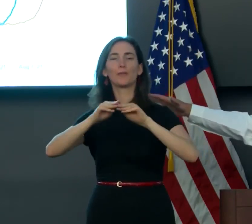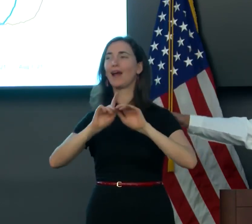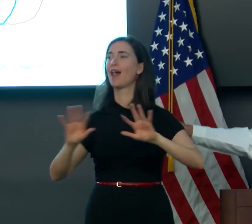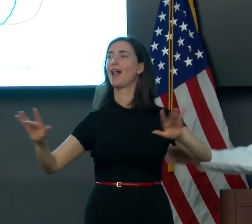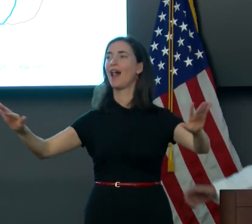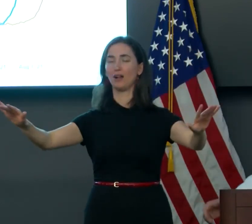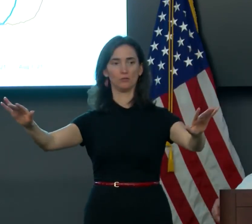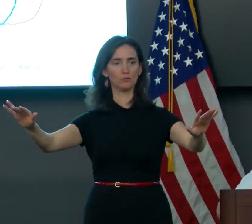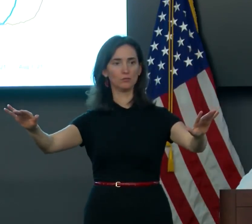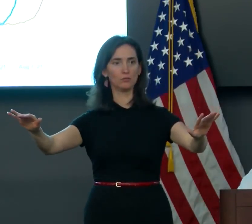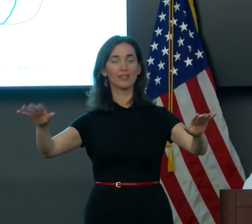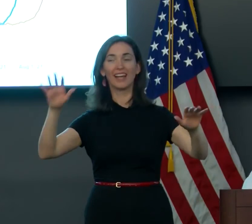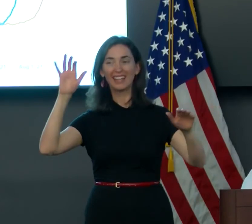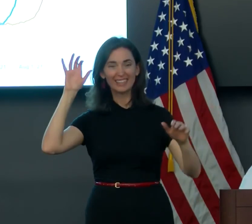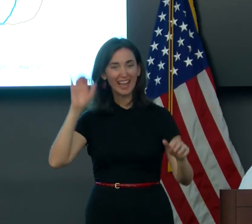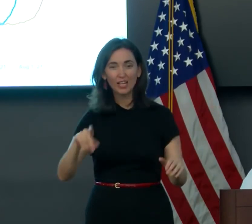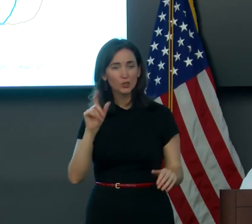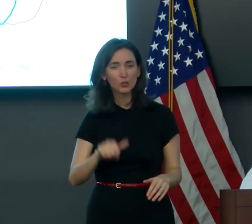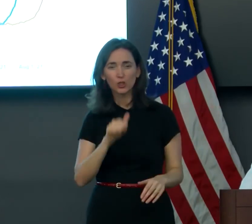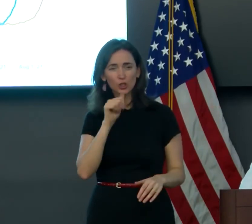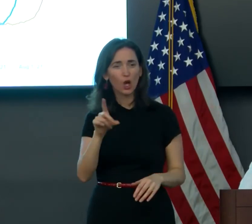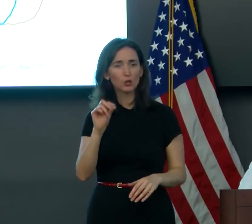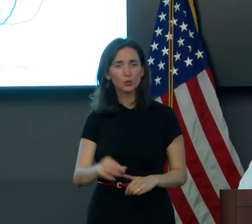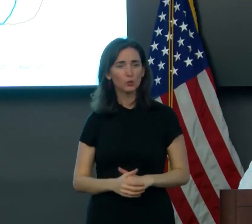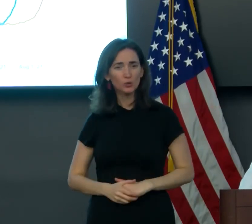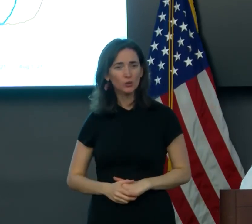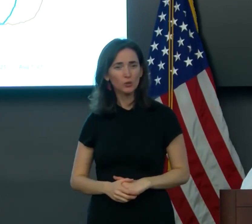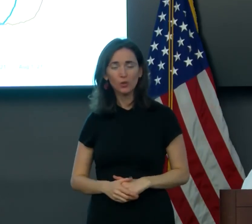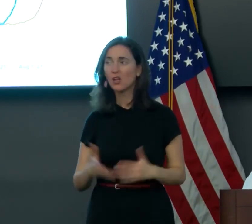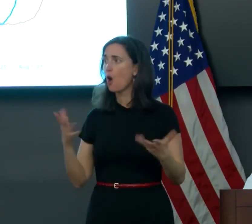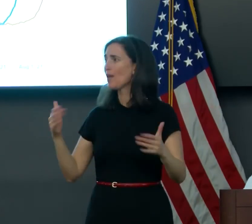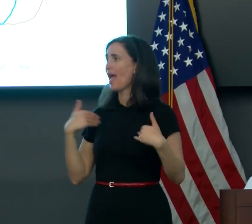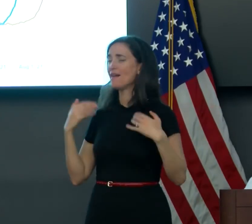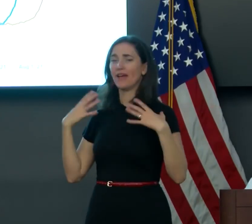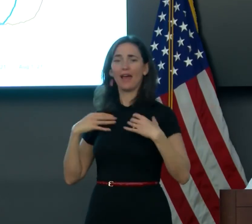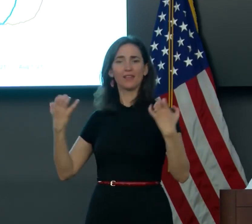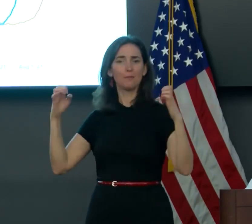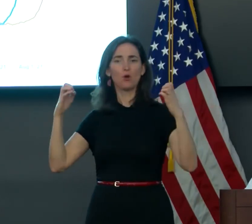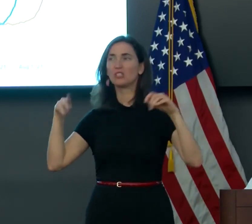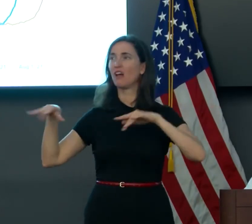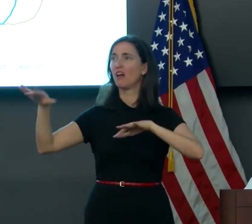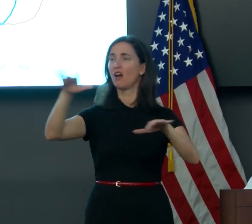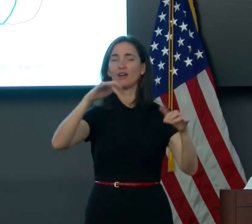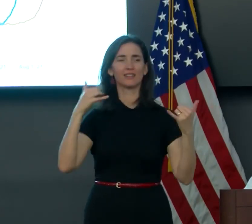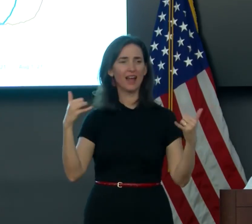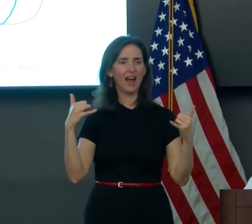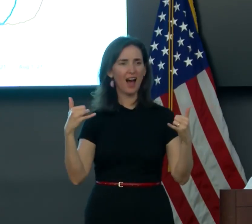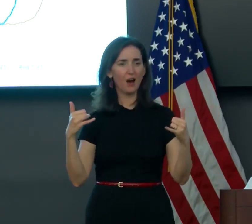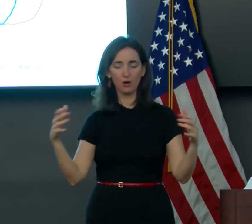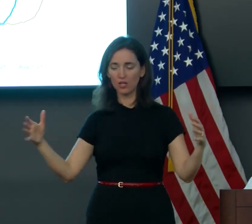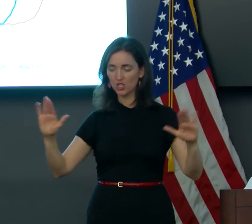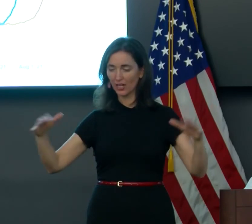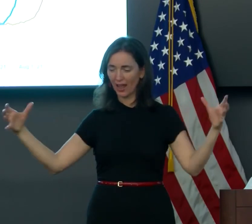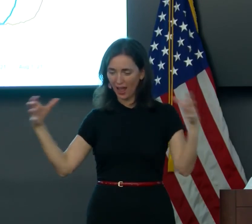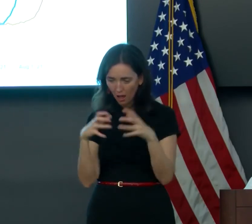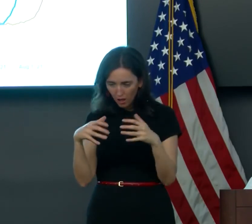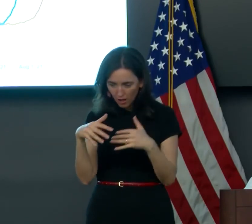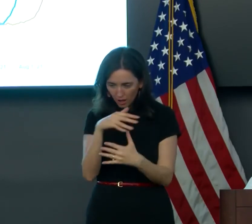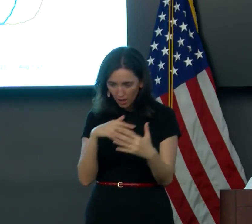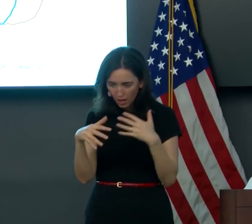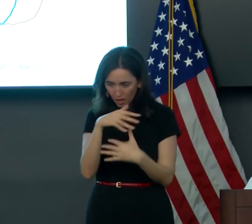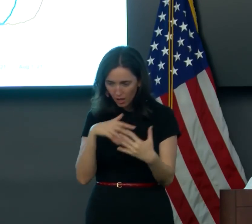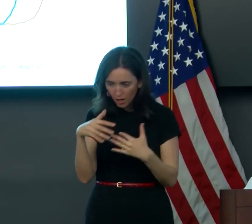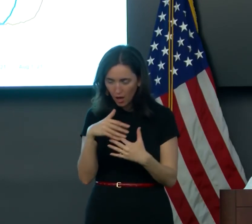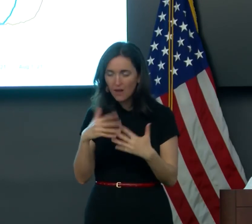That is exactly what you don't do in a public health emergency like we currently have. You know, we sent UH-60